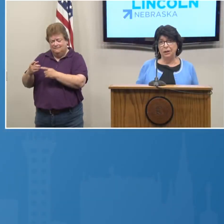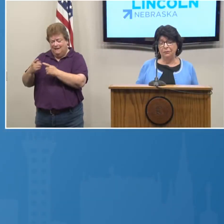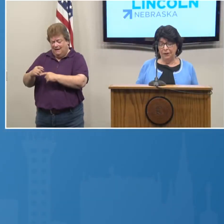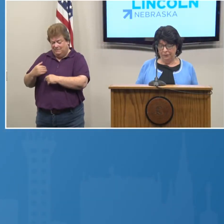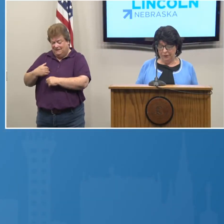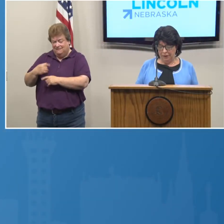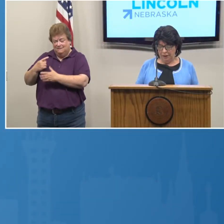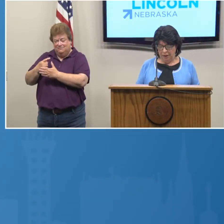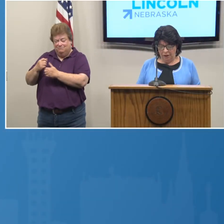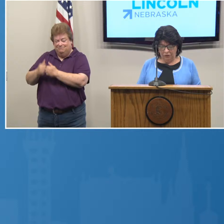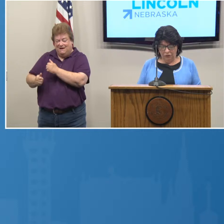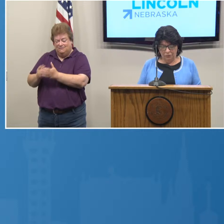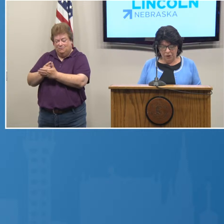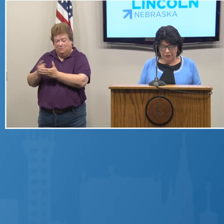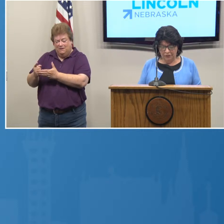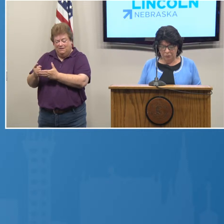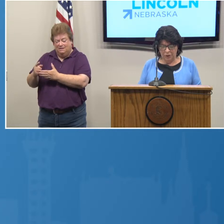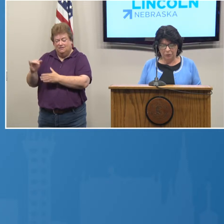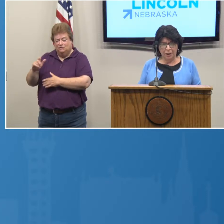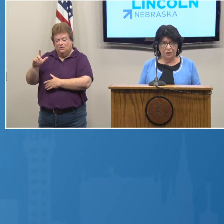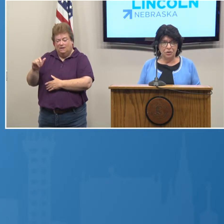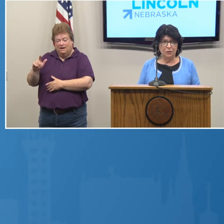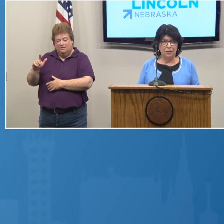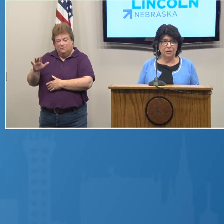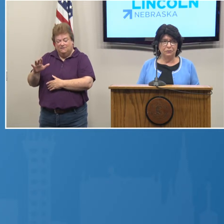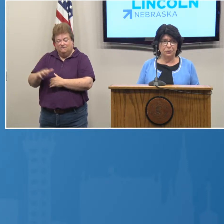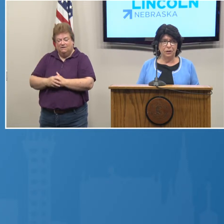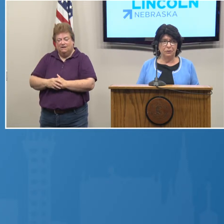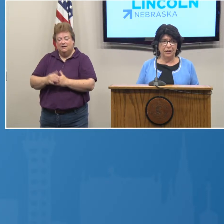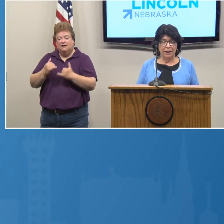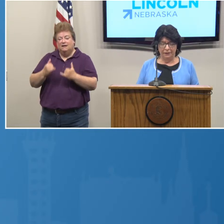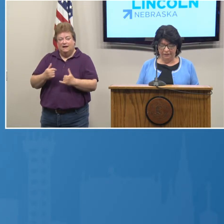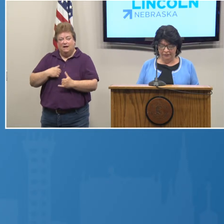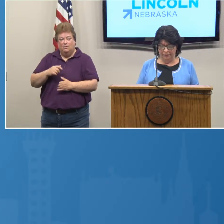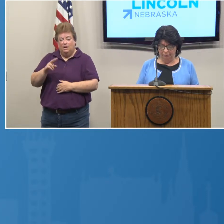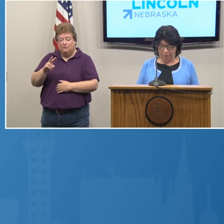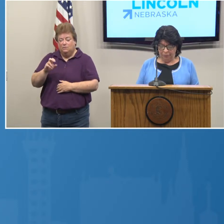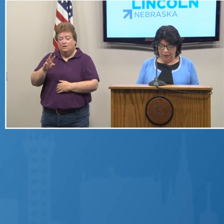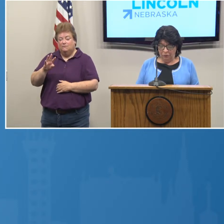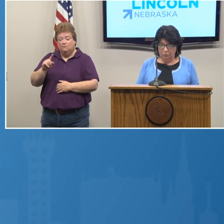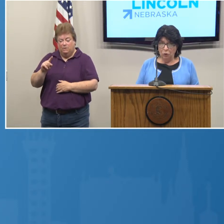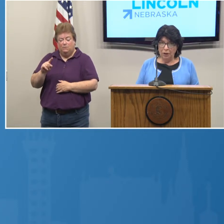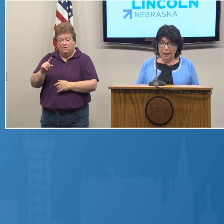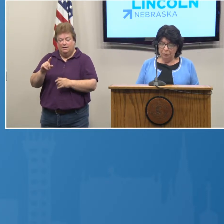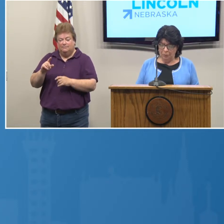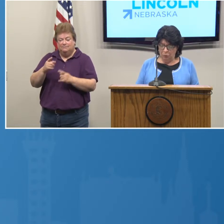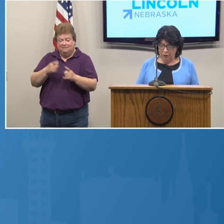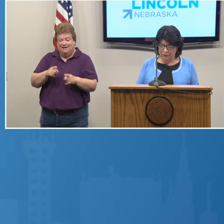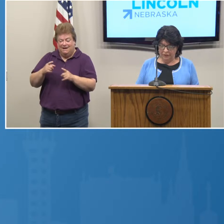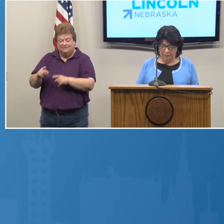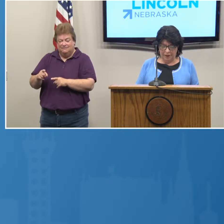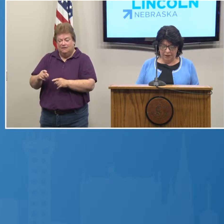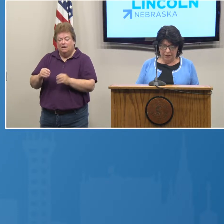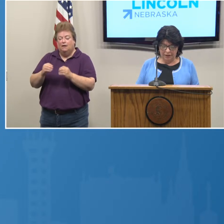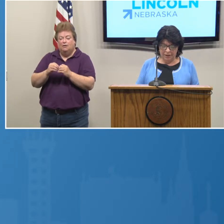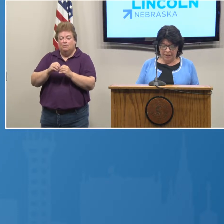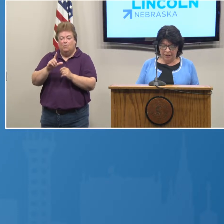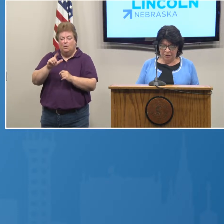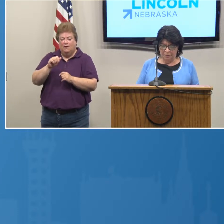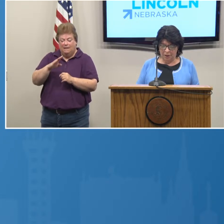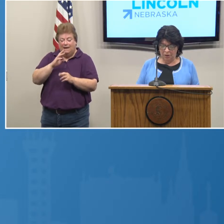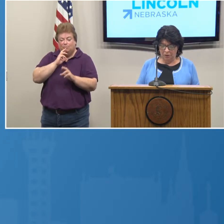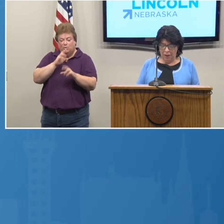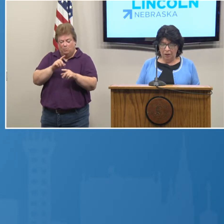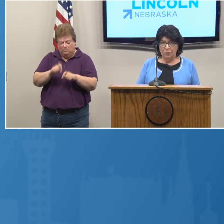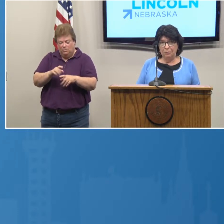July 25th. So far this week, we are at 241 cases. With more lab reports expected yet today